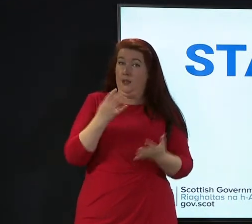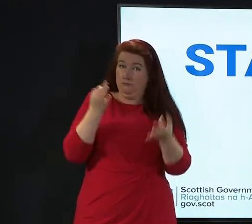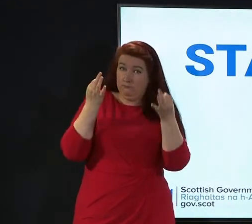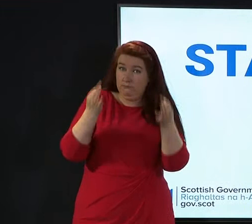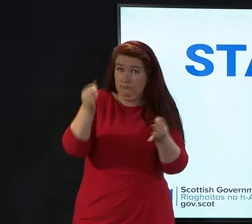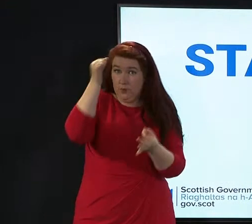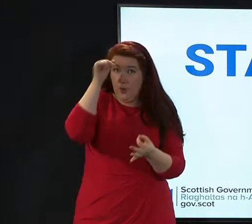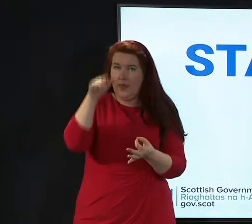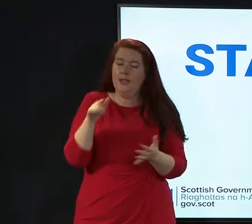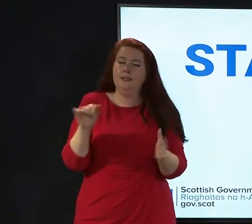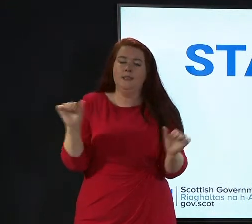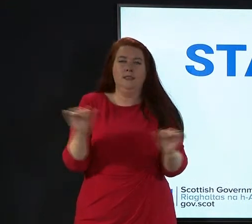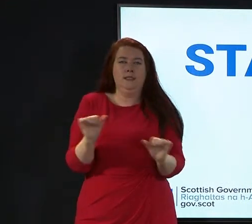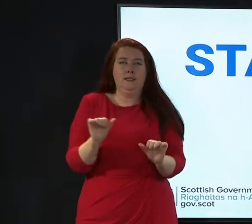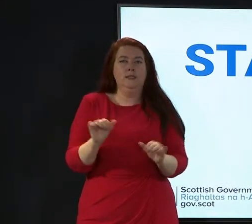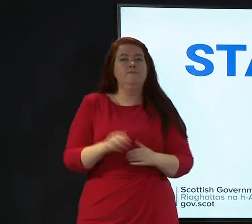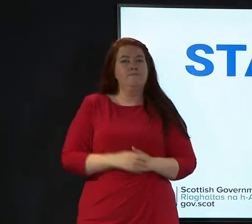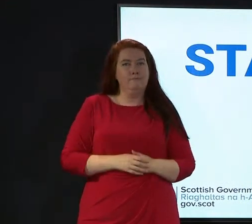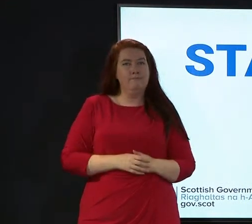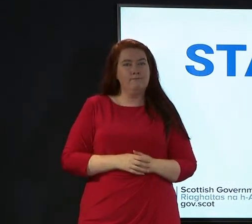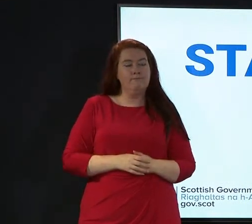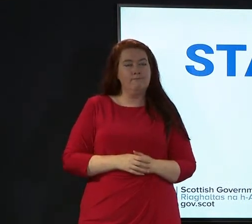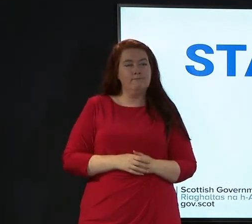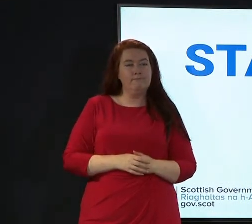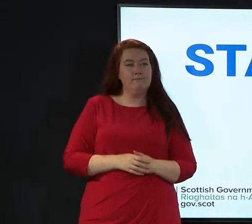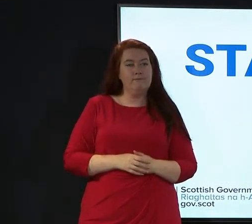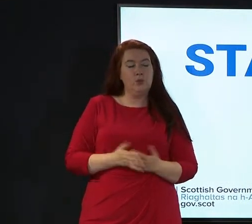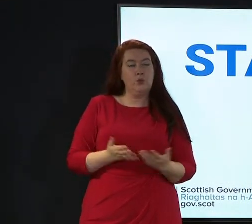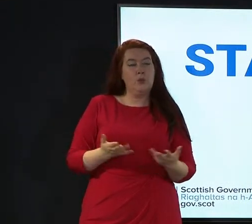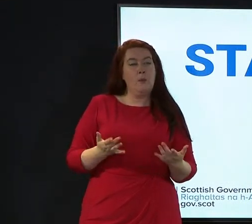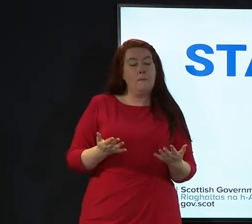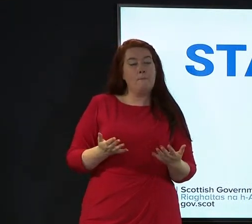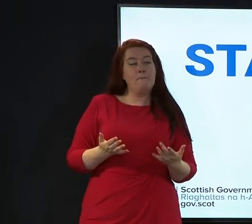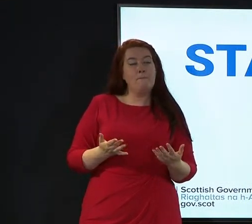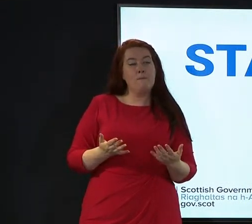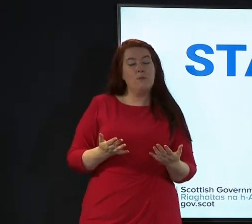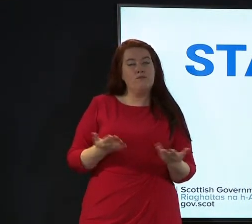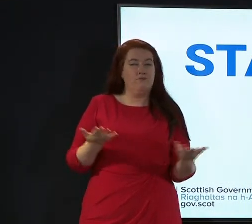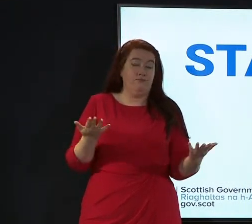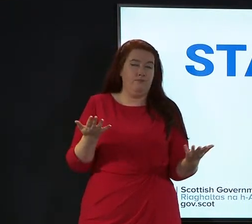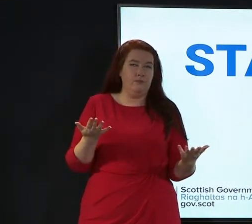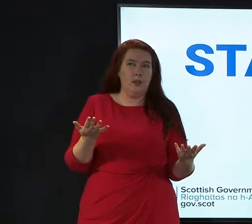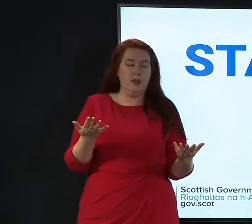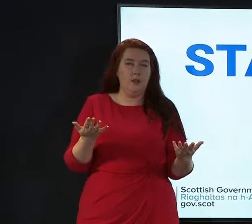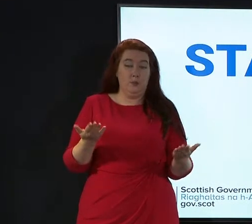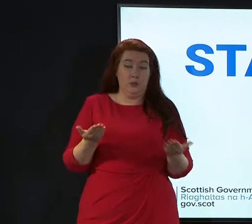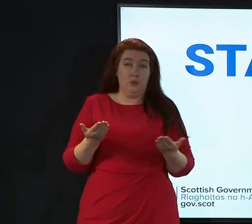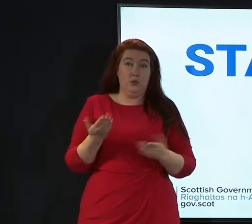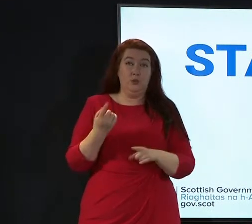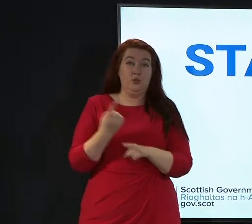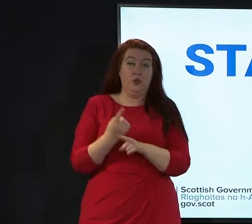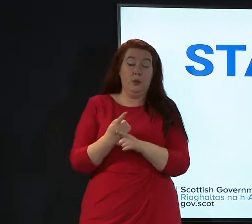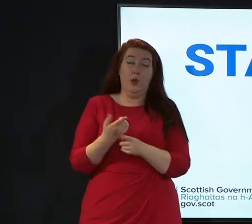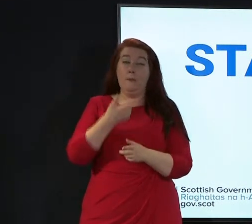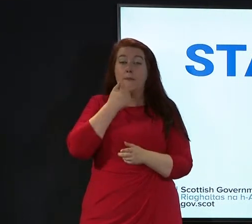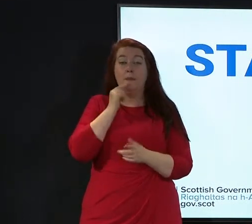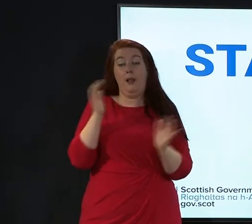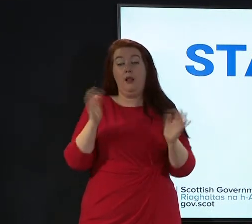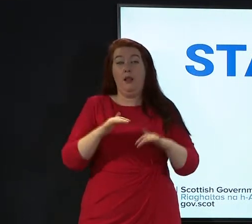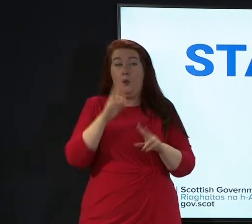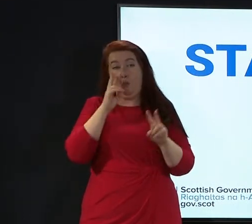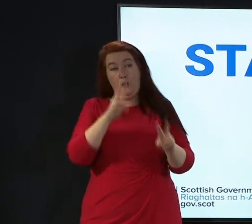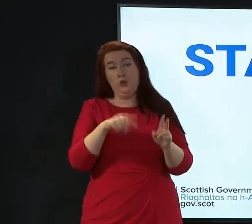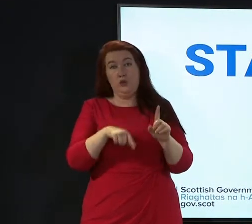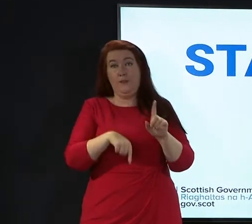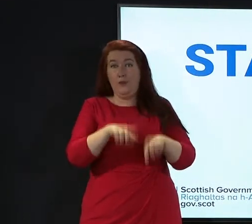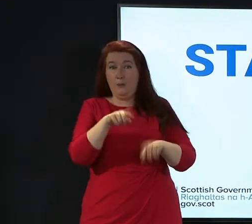more complete picture. But obviously what we're talking about here is people watching football, but it's not the football